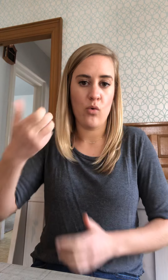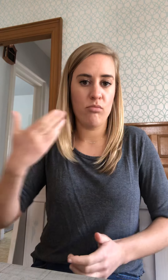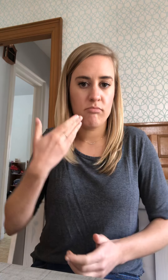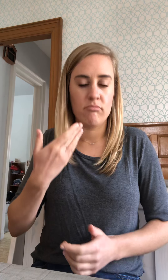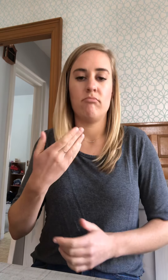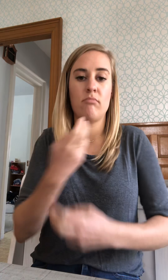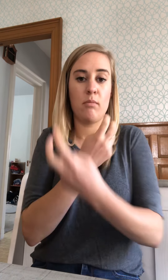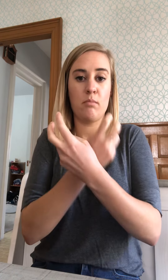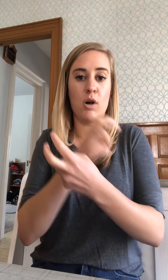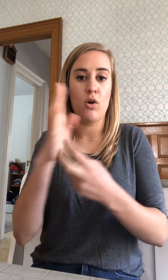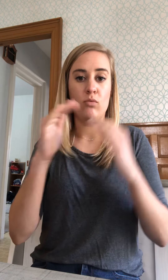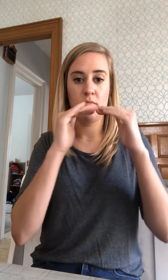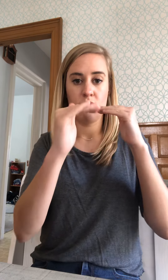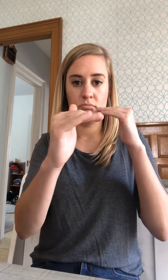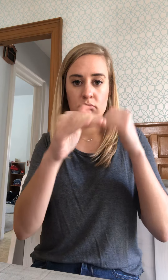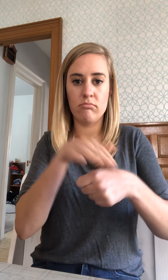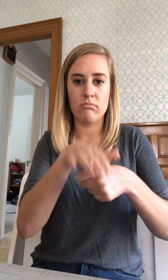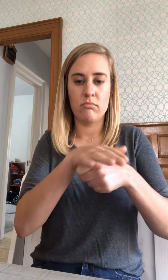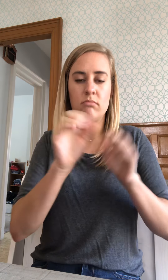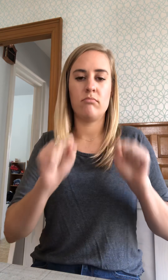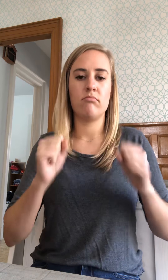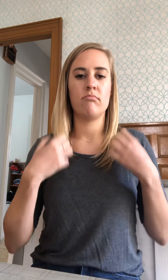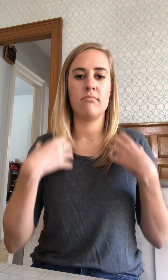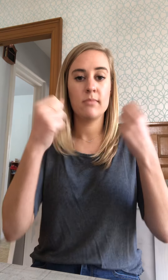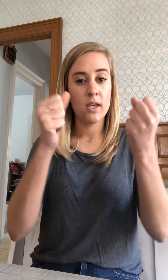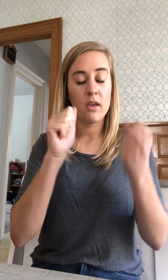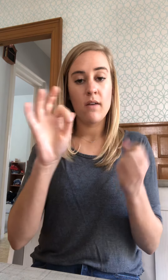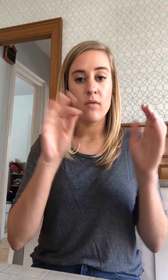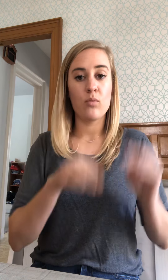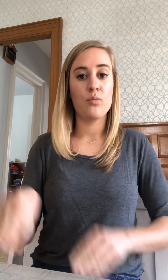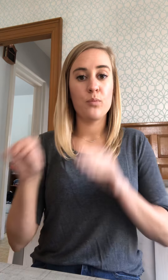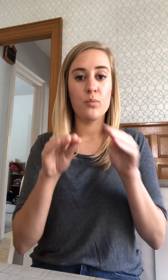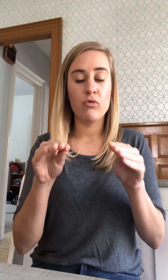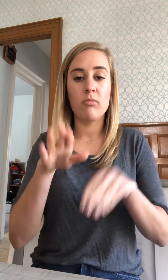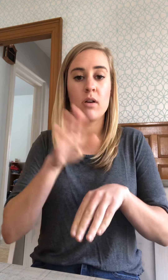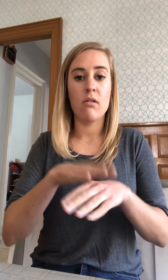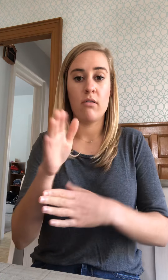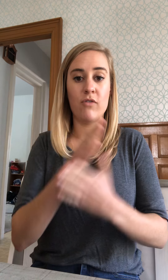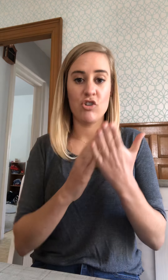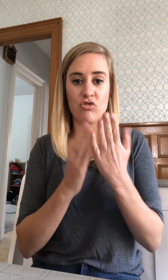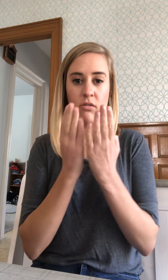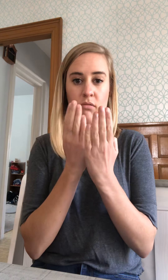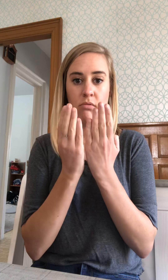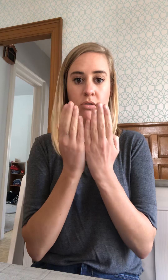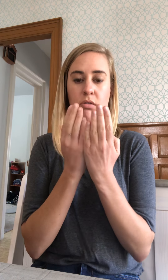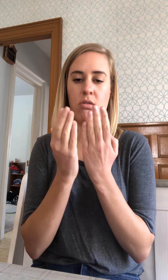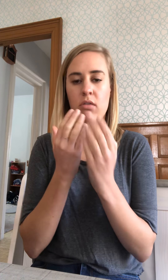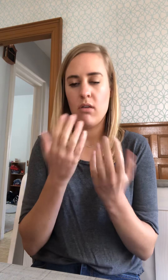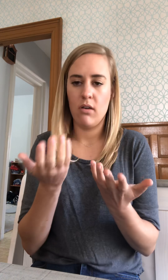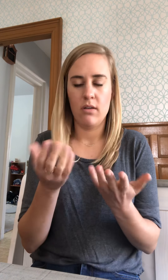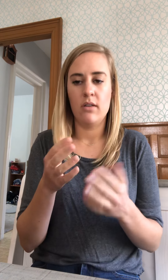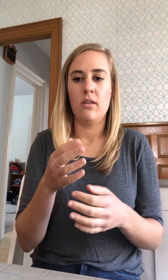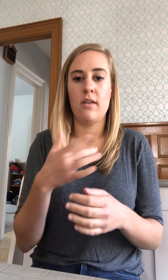bone stays stable enough to heal. If there's movement across a fracture line, there's a tendency for the bones to not